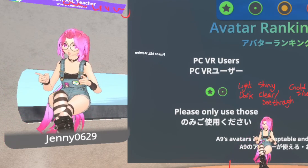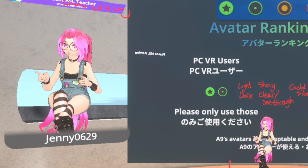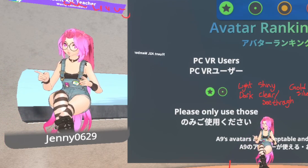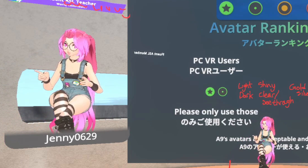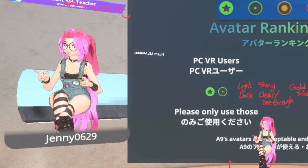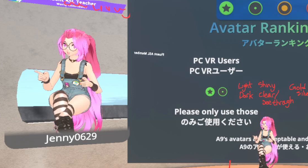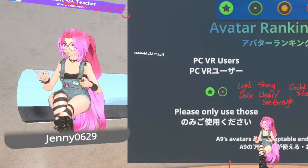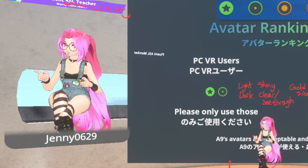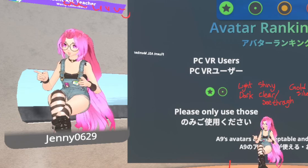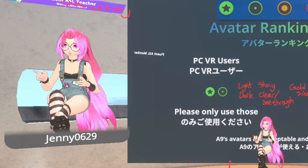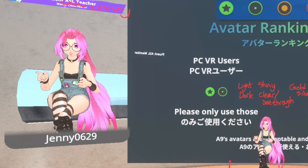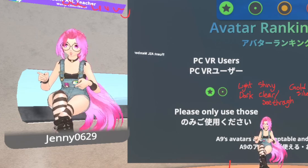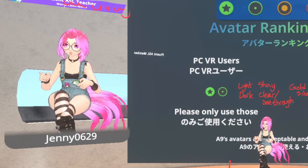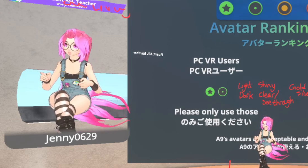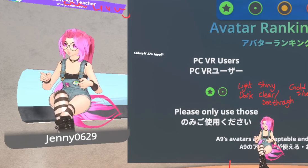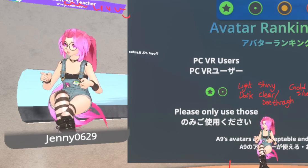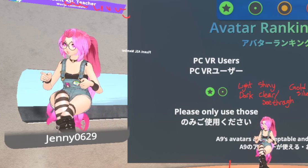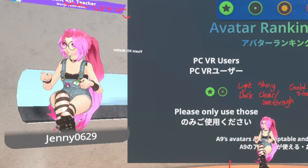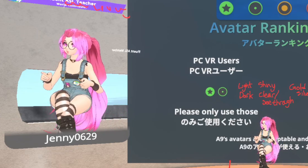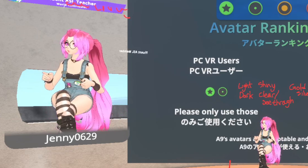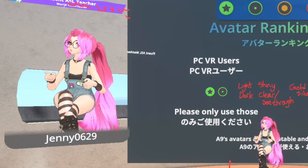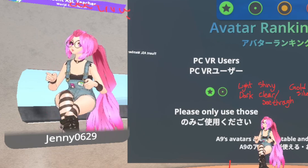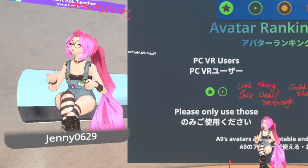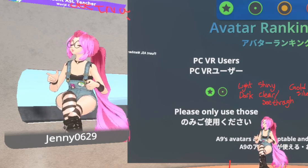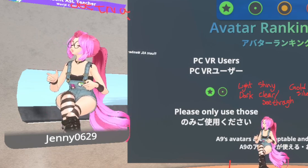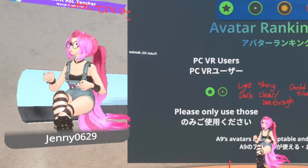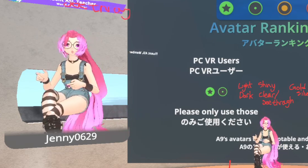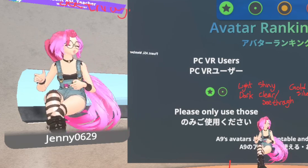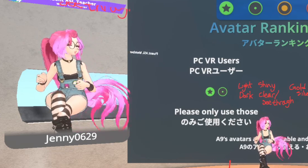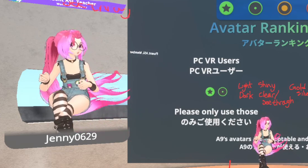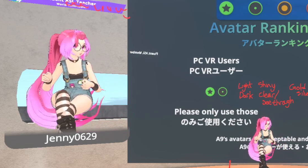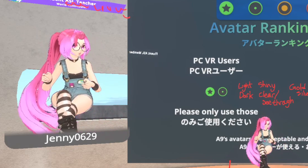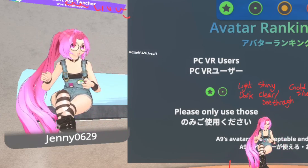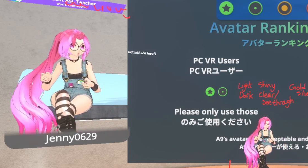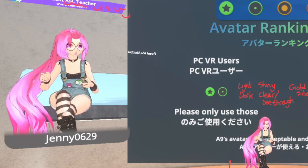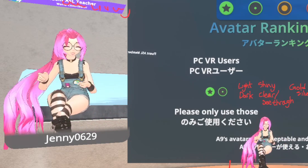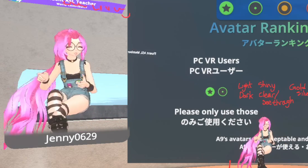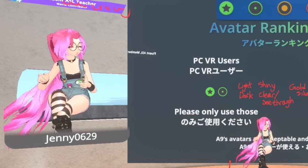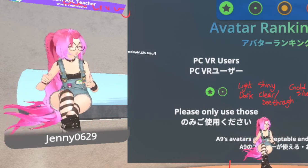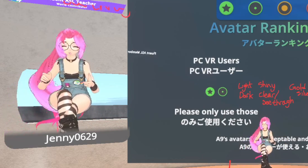Any other questions? That was a really good one, Coda. Thank you.